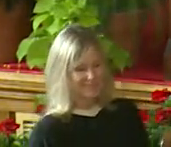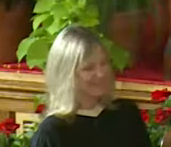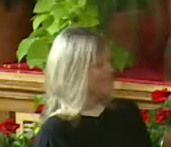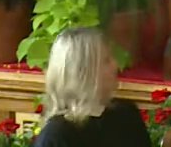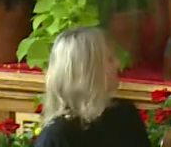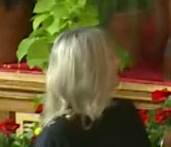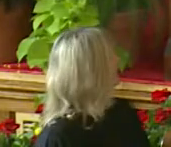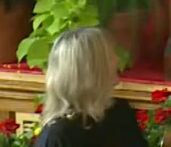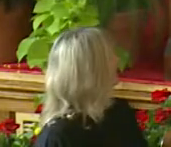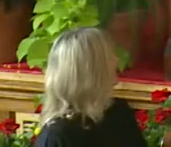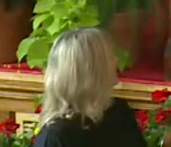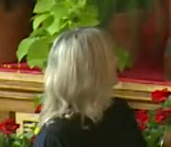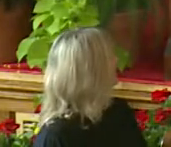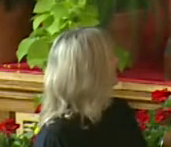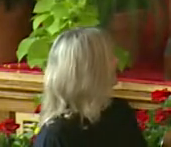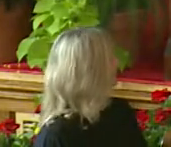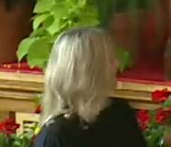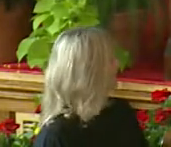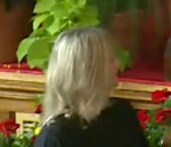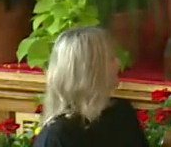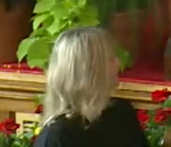Braden Adam Johnson.